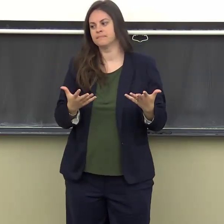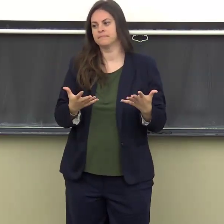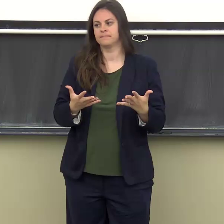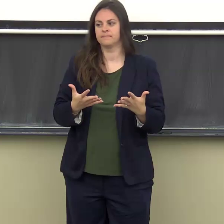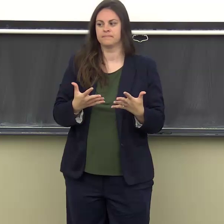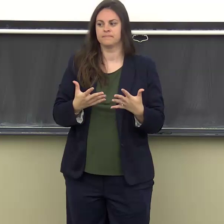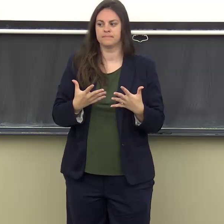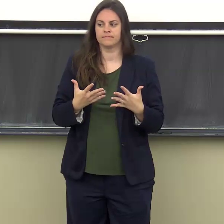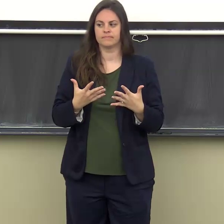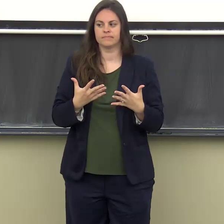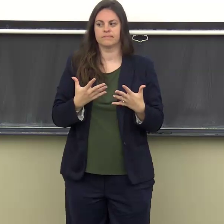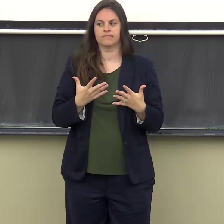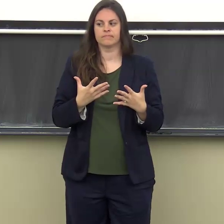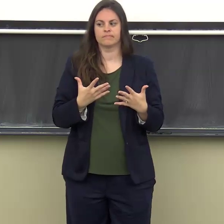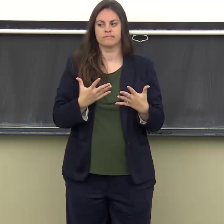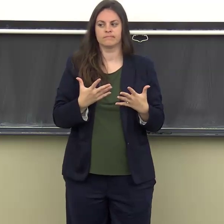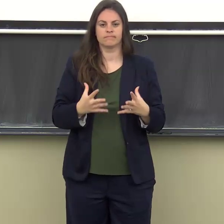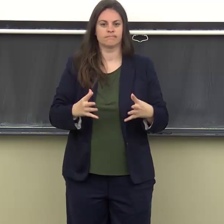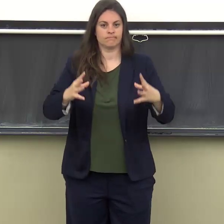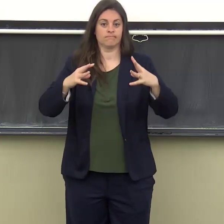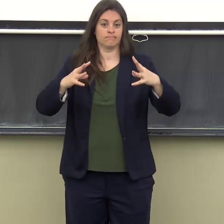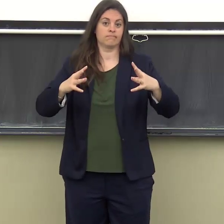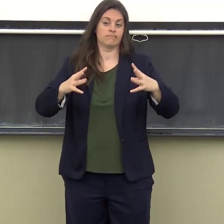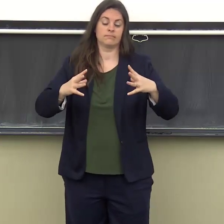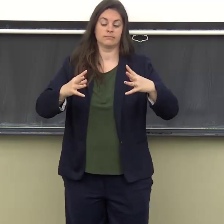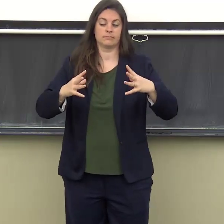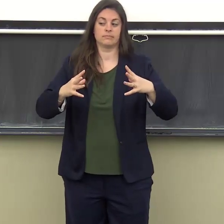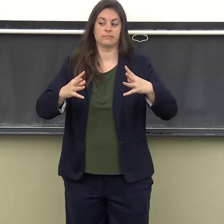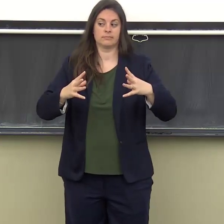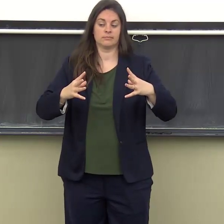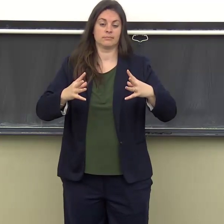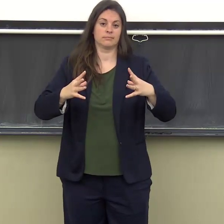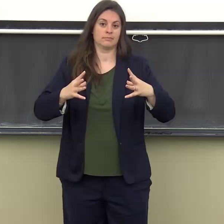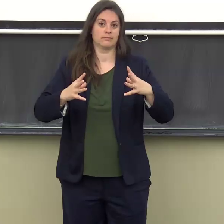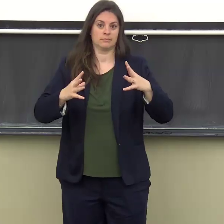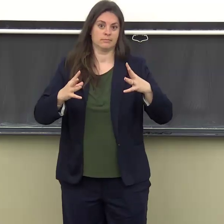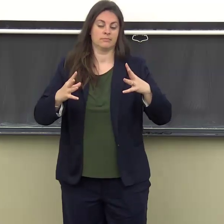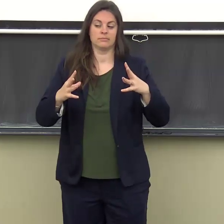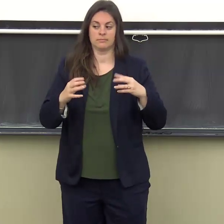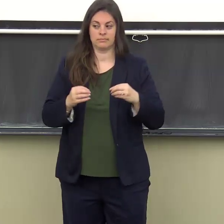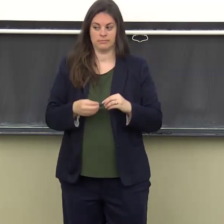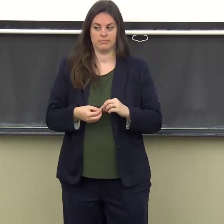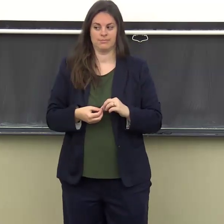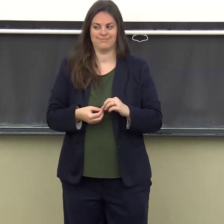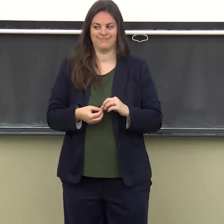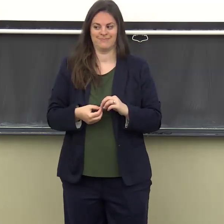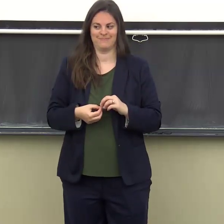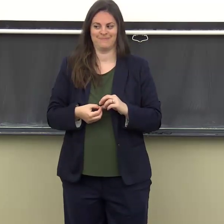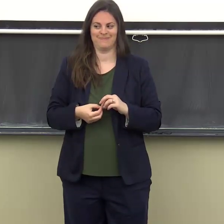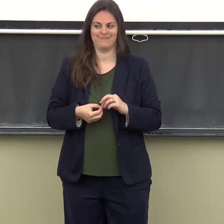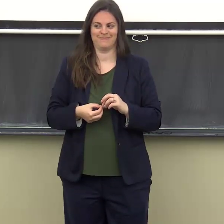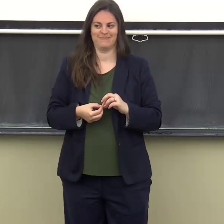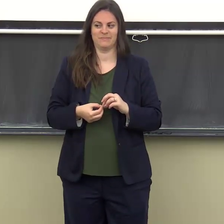all around to those, those on the, who are on the outside, those with